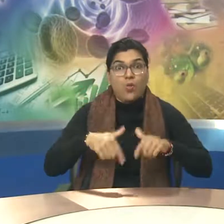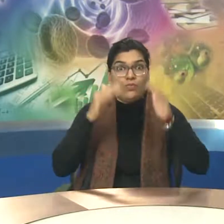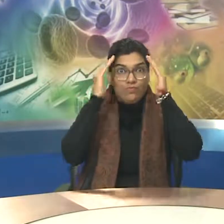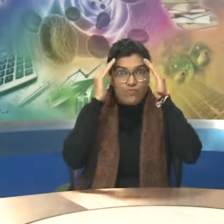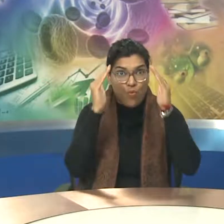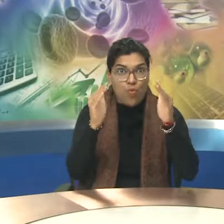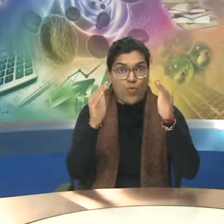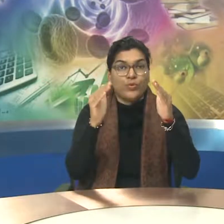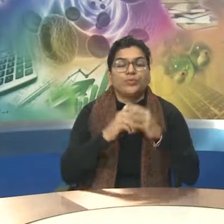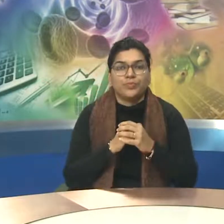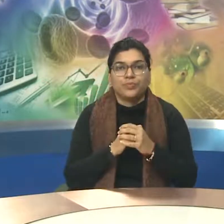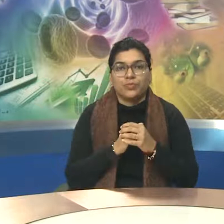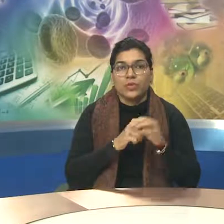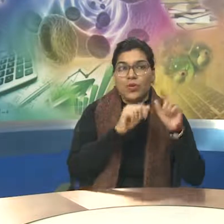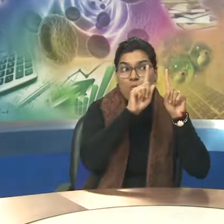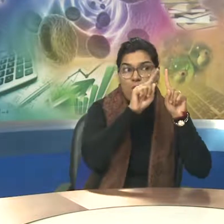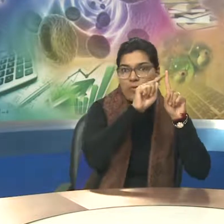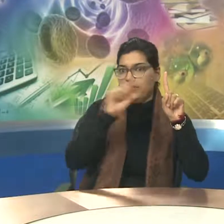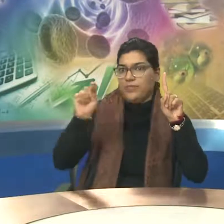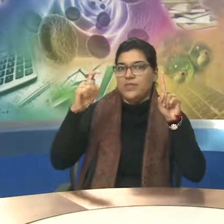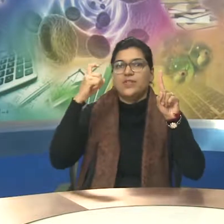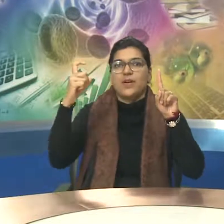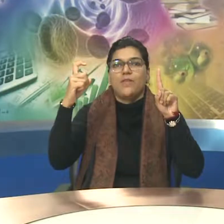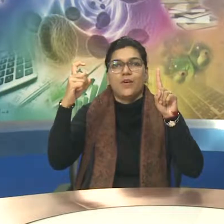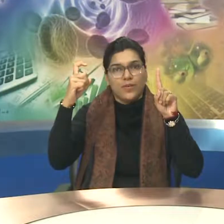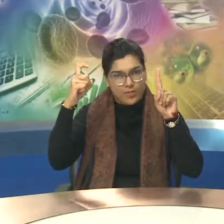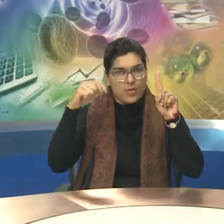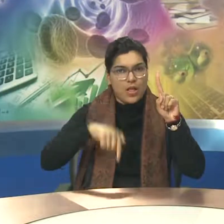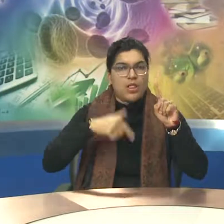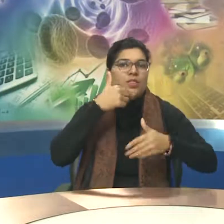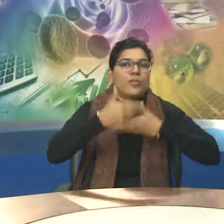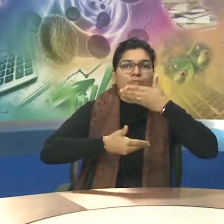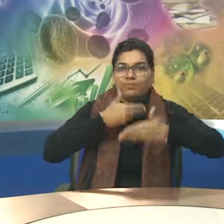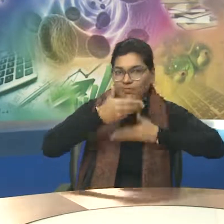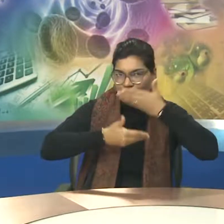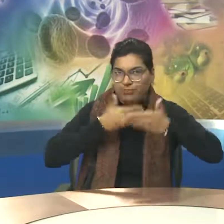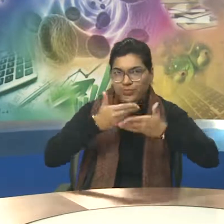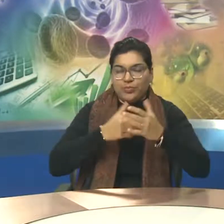this is a fun part of the scale.